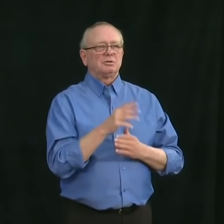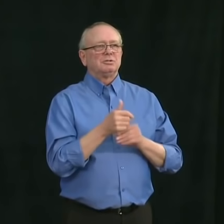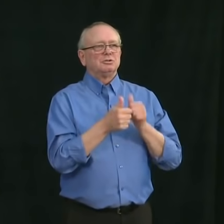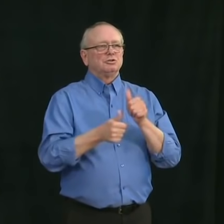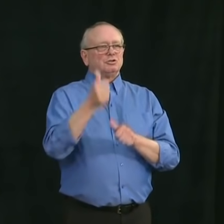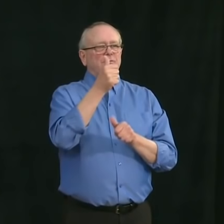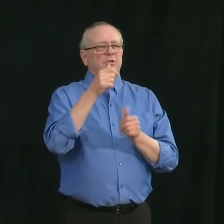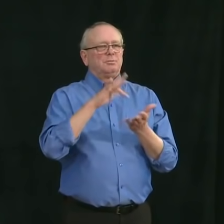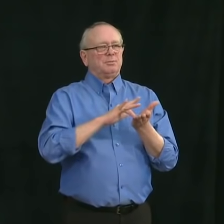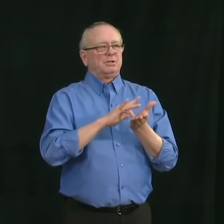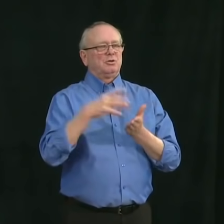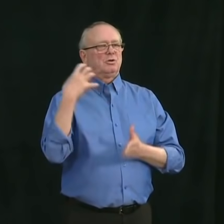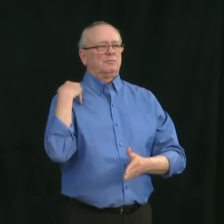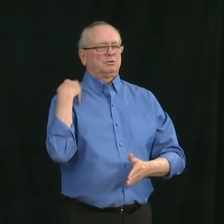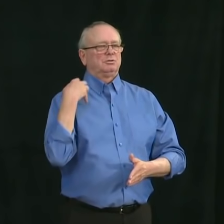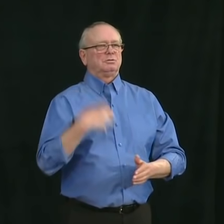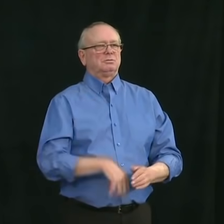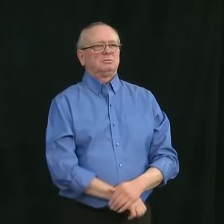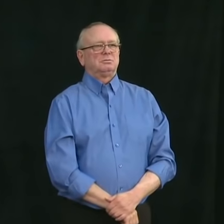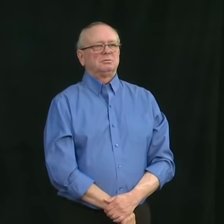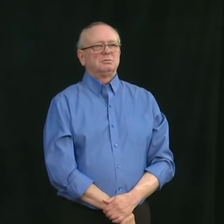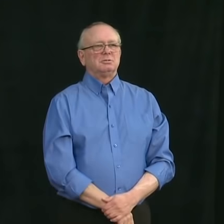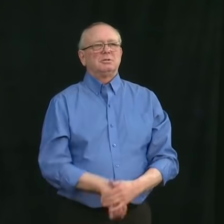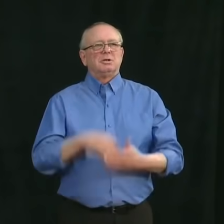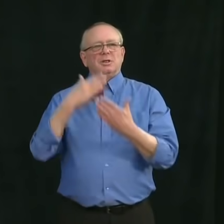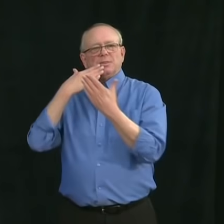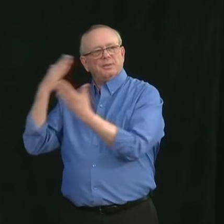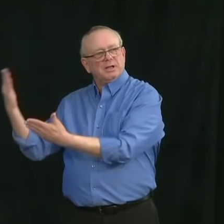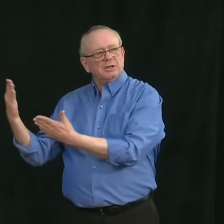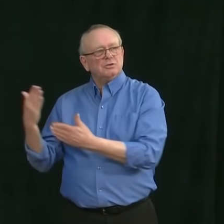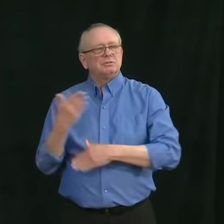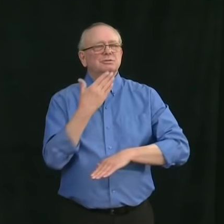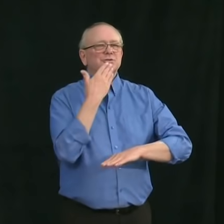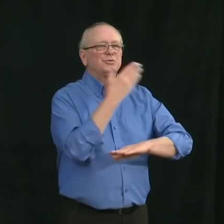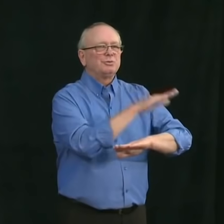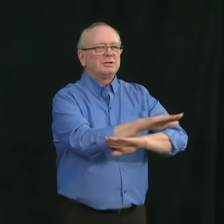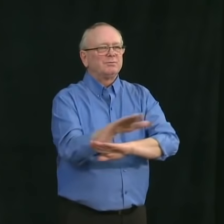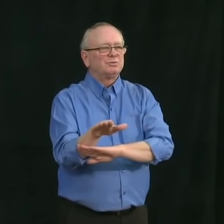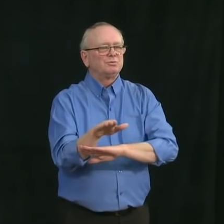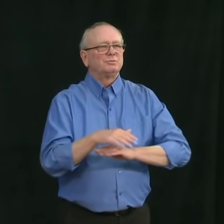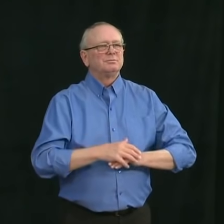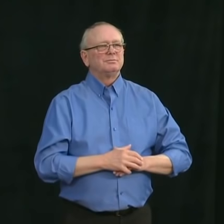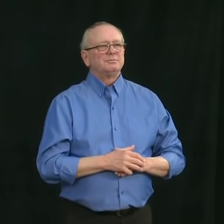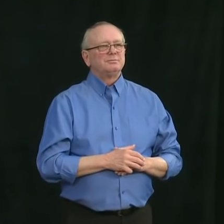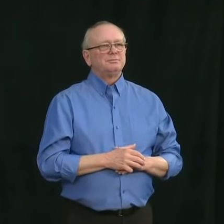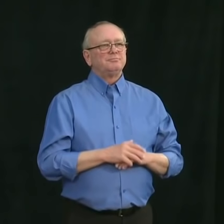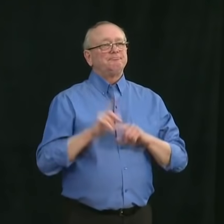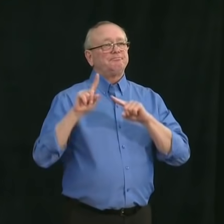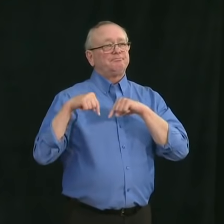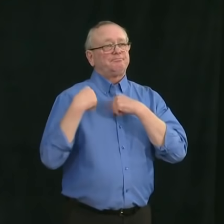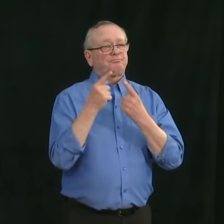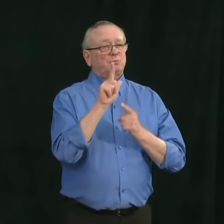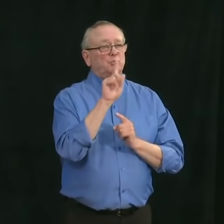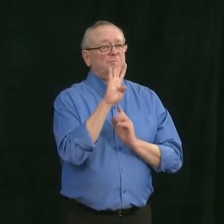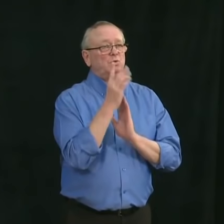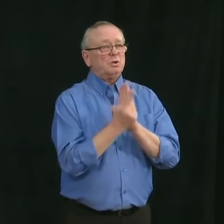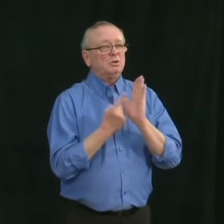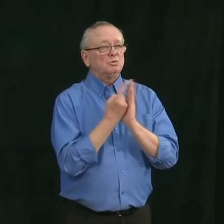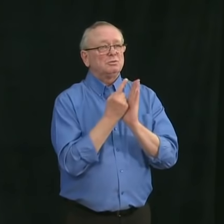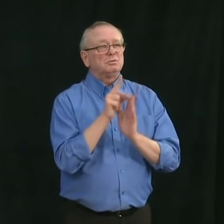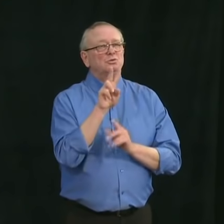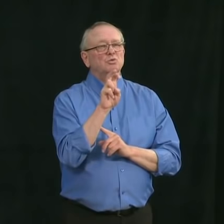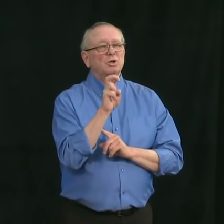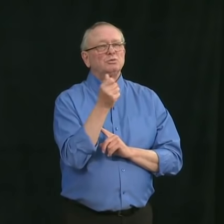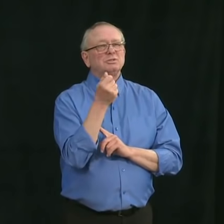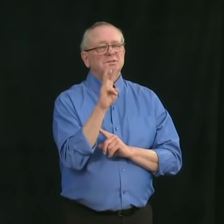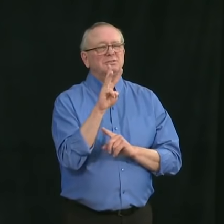Thanks, Tom, and good afternoon, everyone. We have confirmed 216 new cases over the last 24